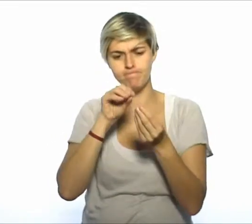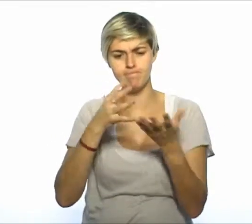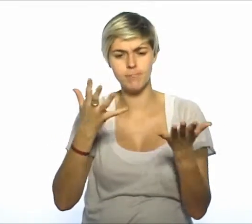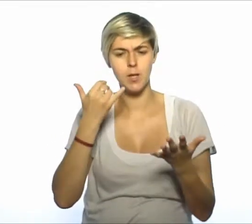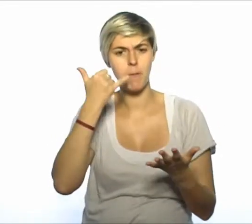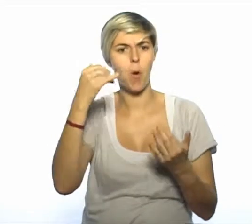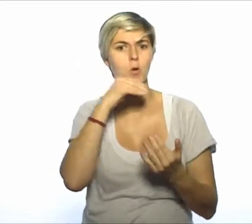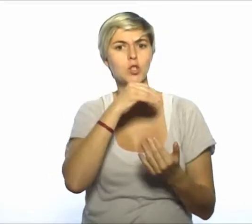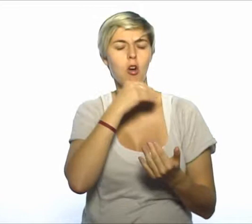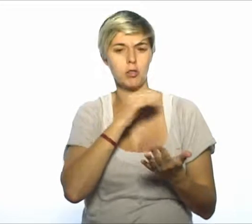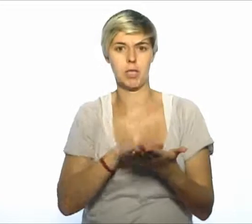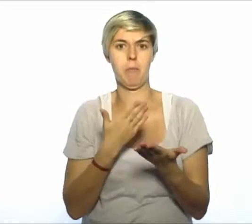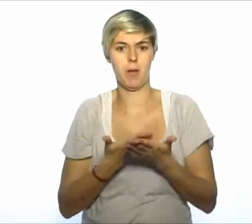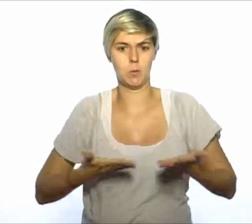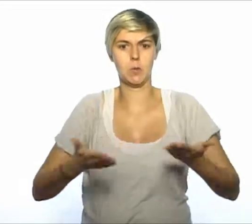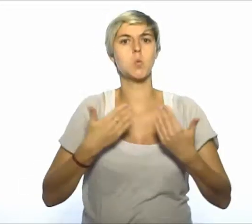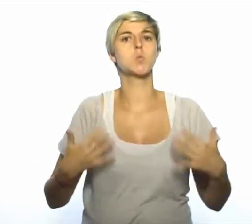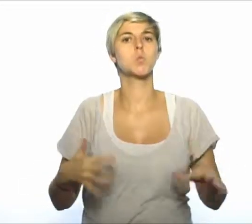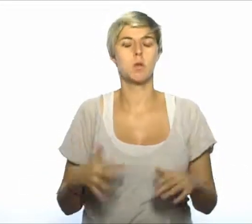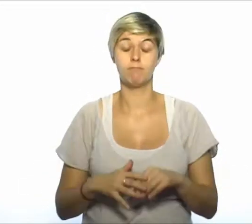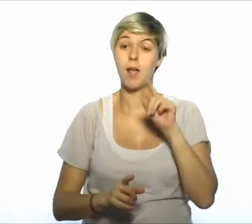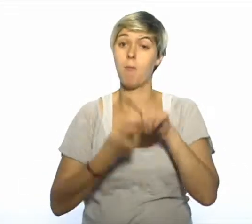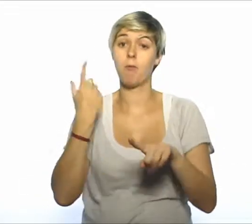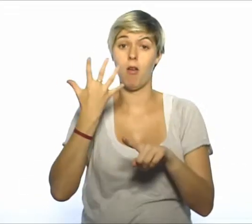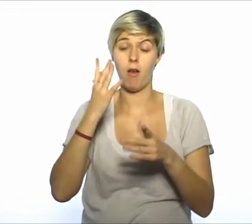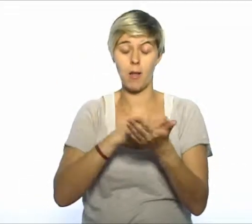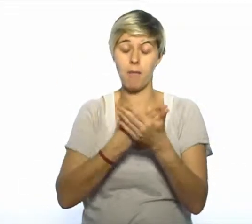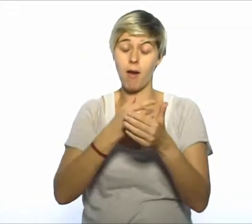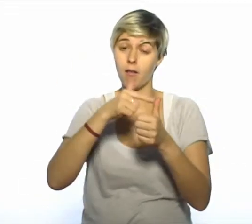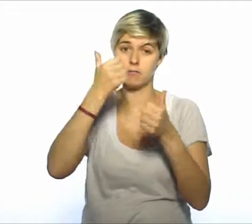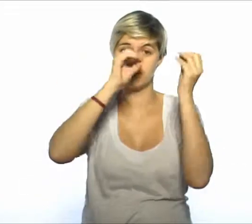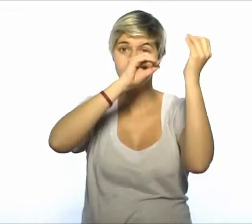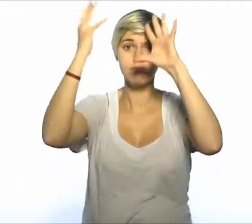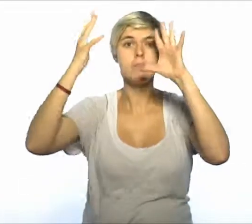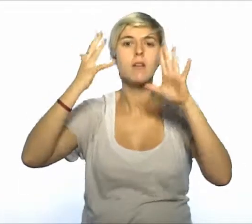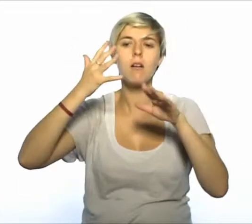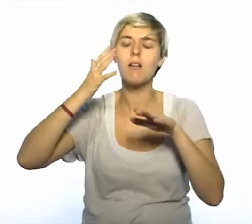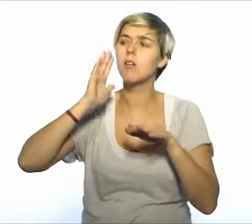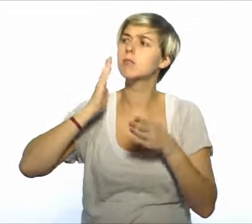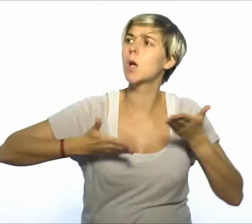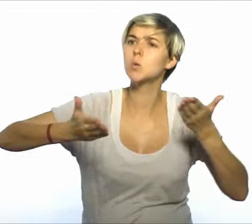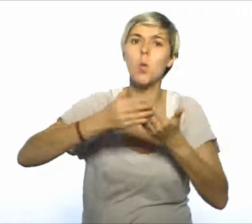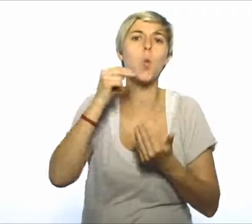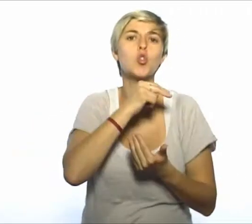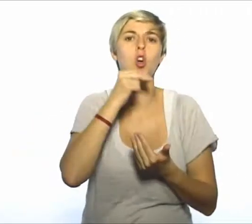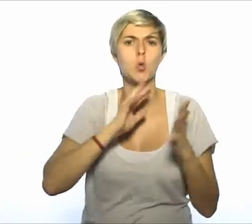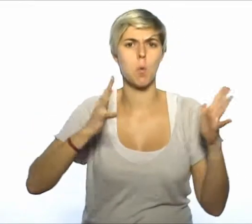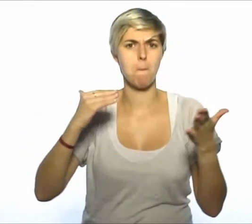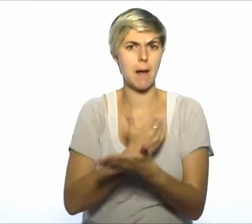Questions remain about interpreting an emergency call. It is difficult. So it's essential that interpreters are aware of